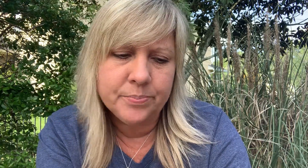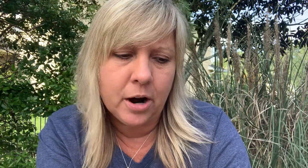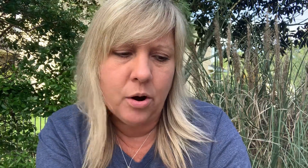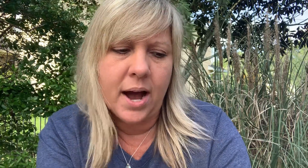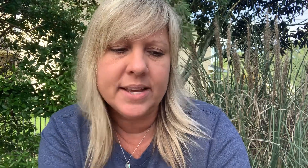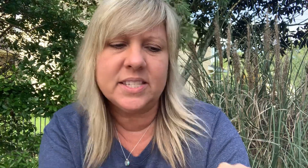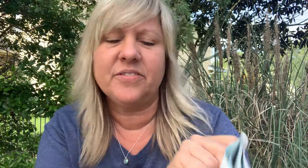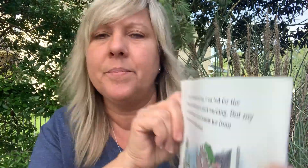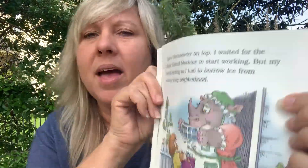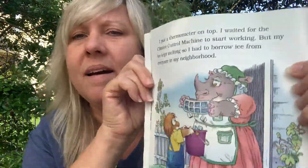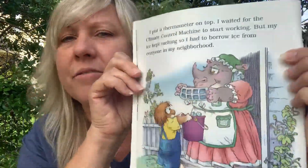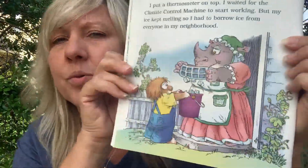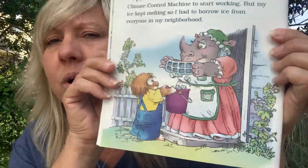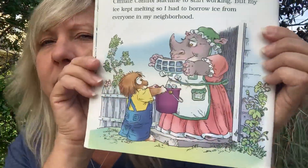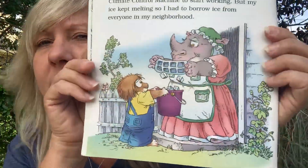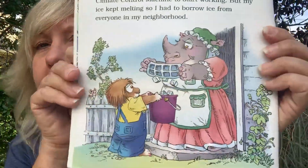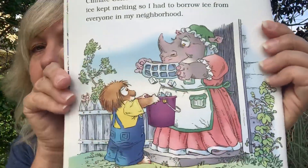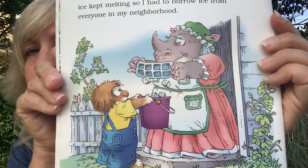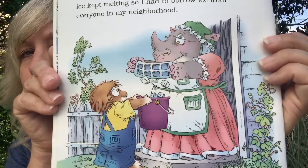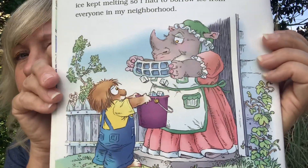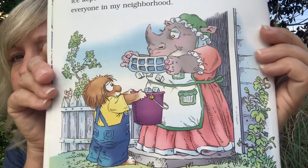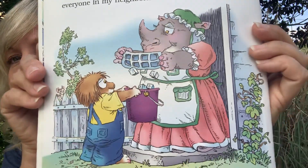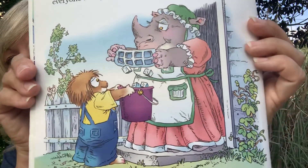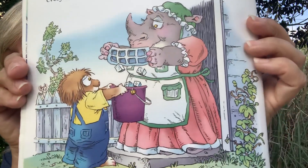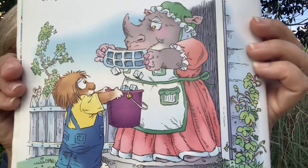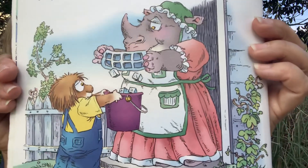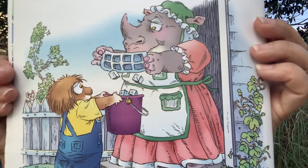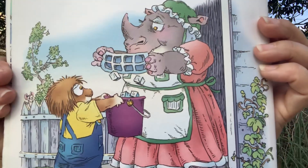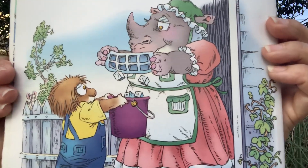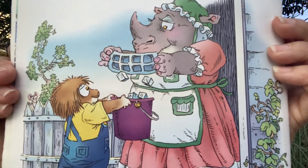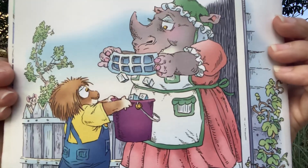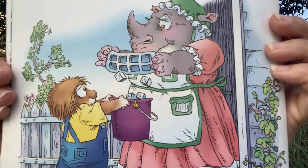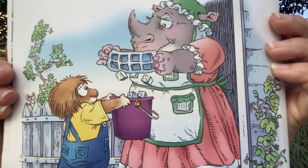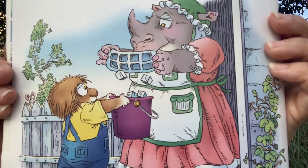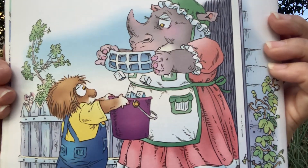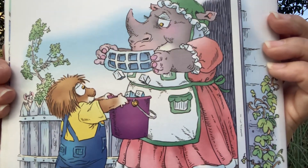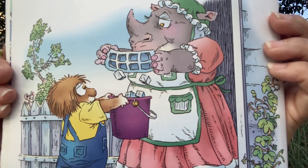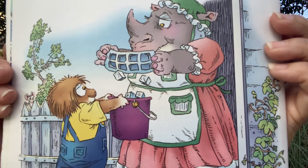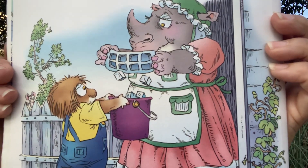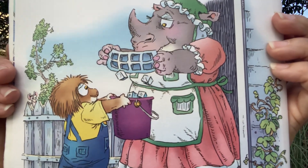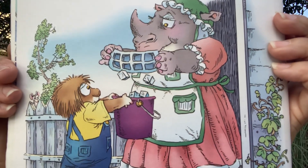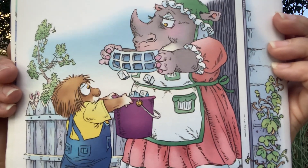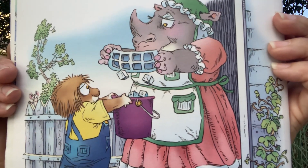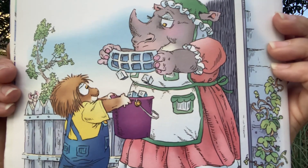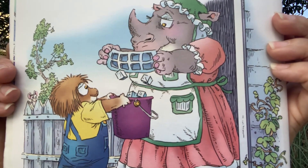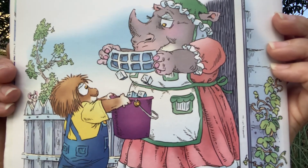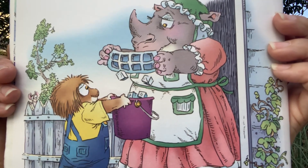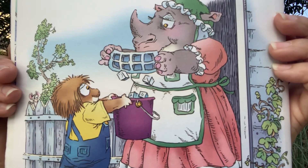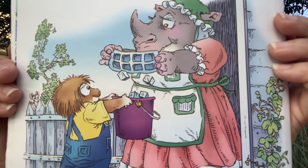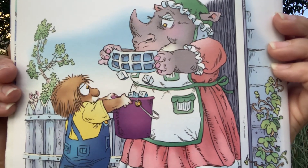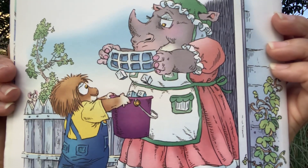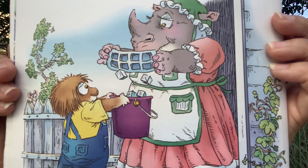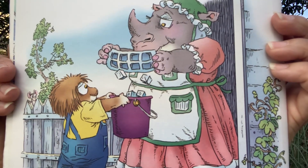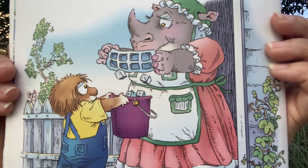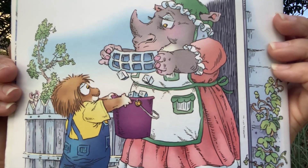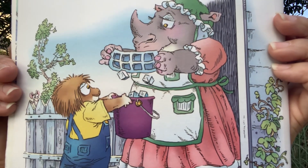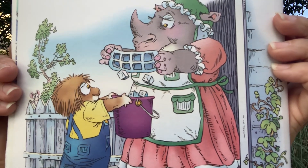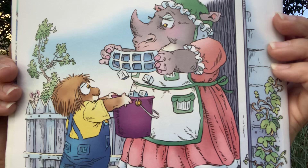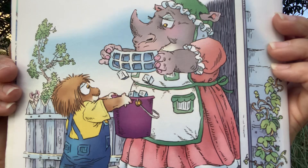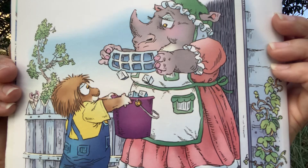borrow ice from everyone in my neighborhood. I worked very hard all day long, but the temperature